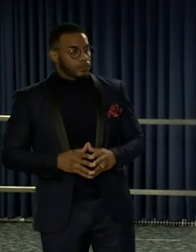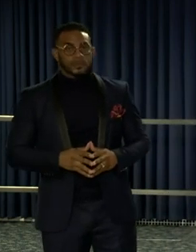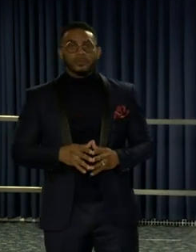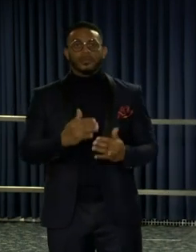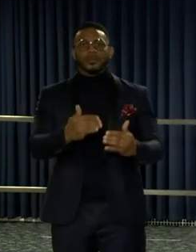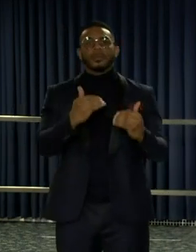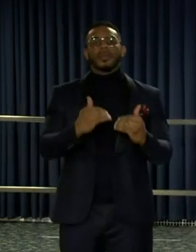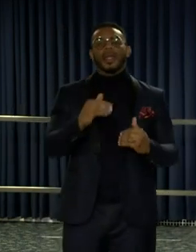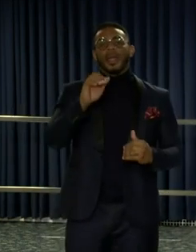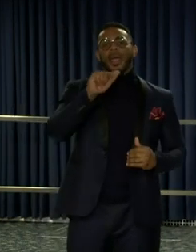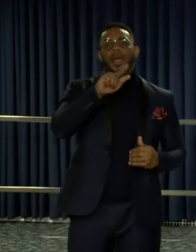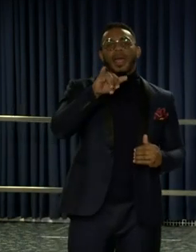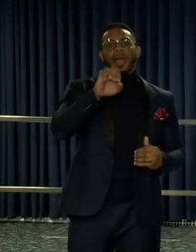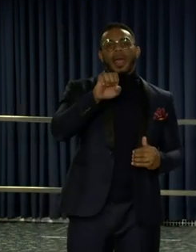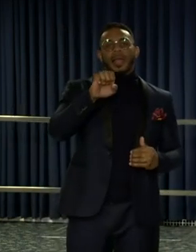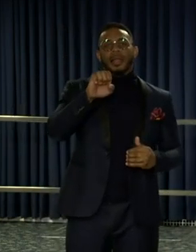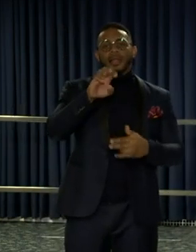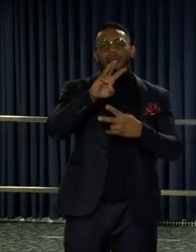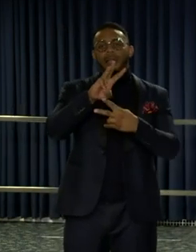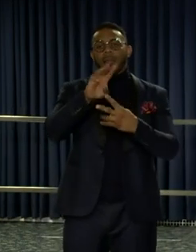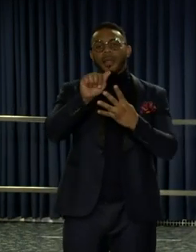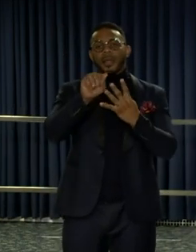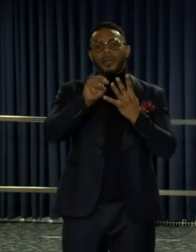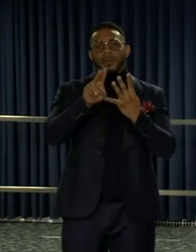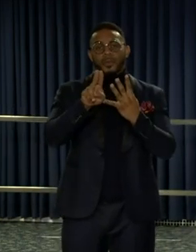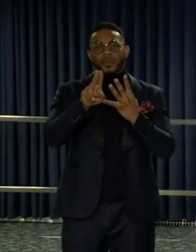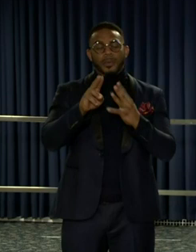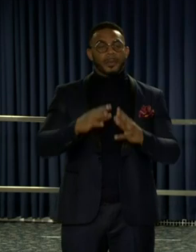Allie, WAMU.